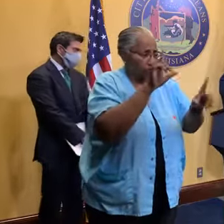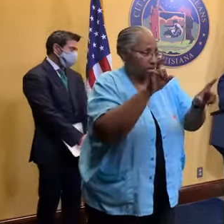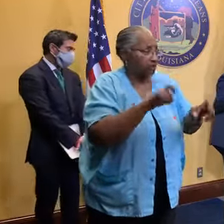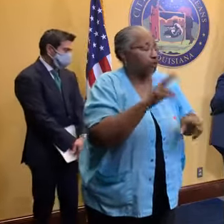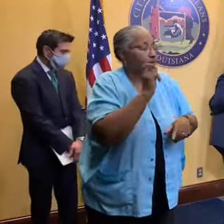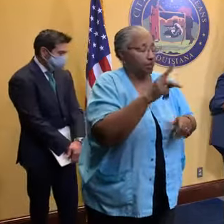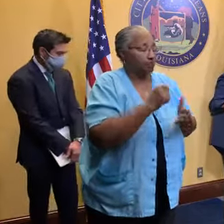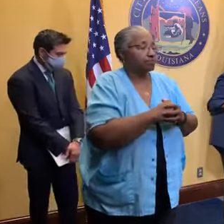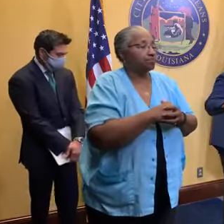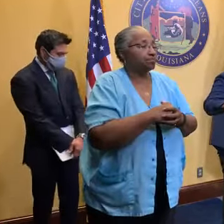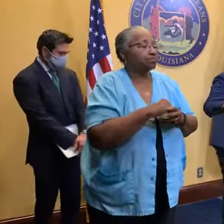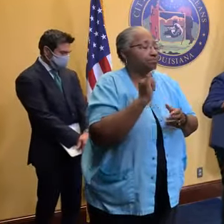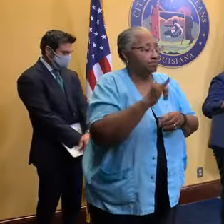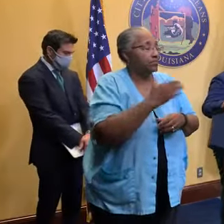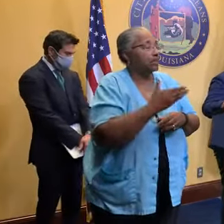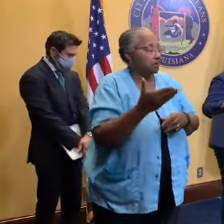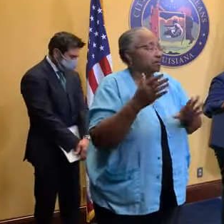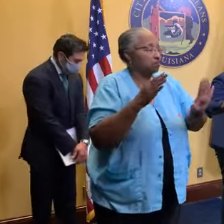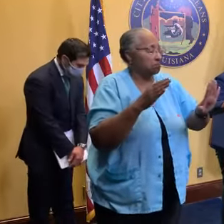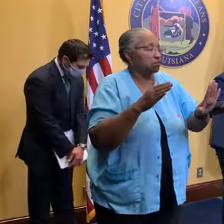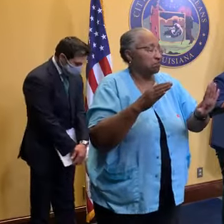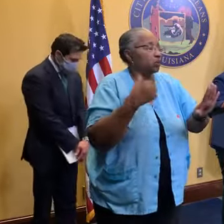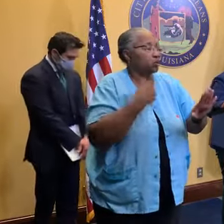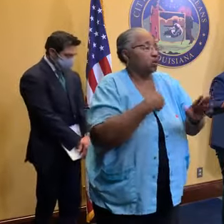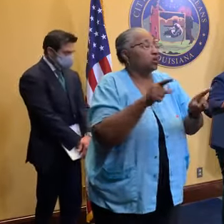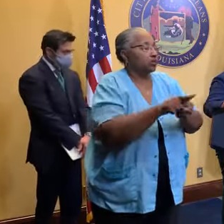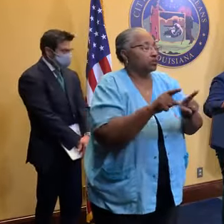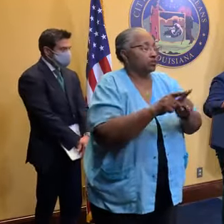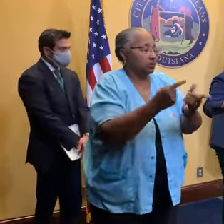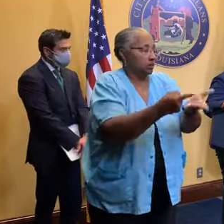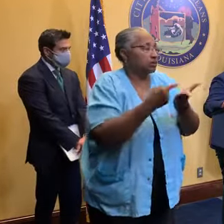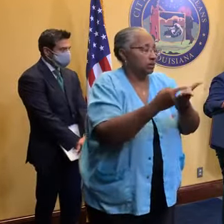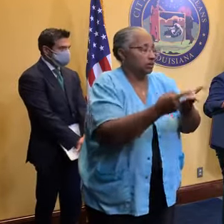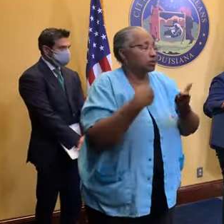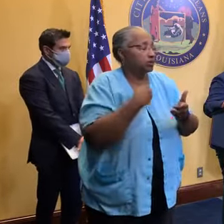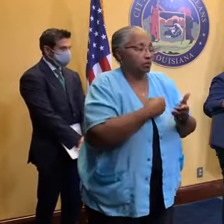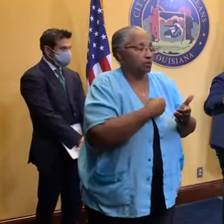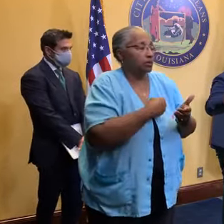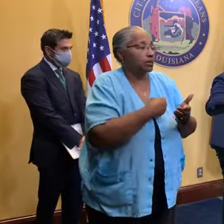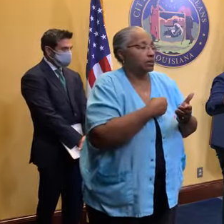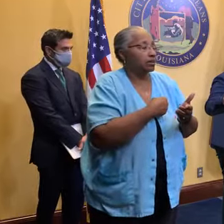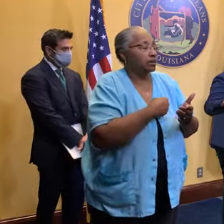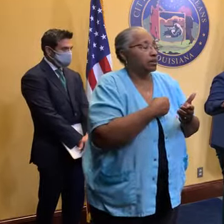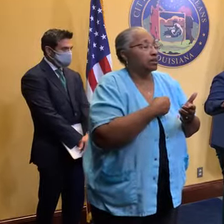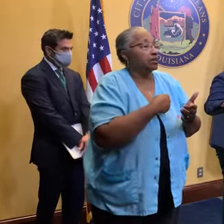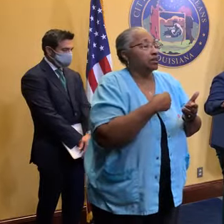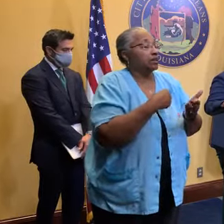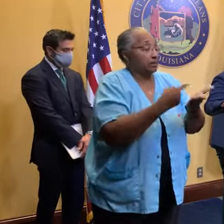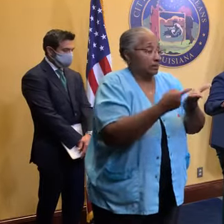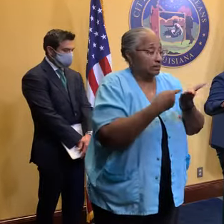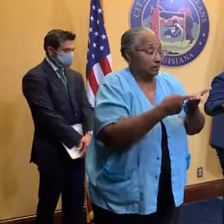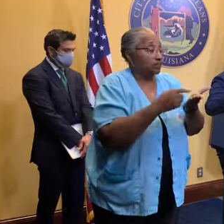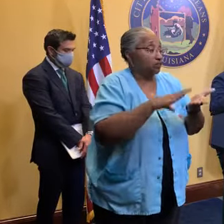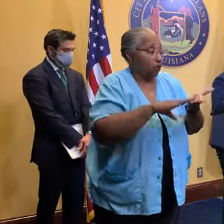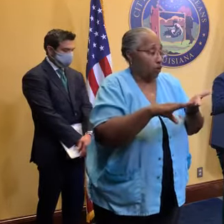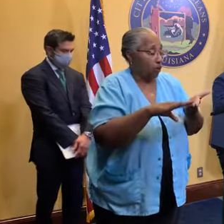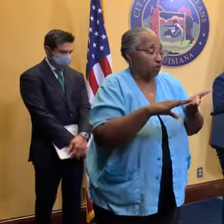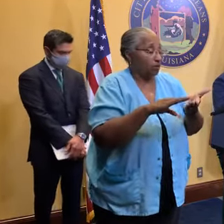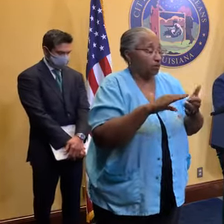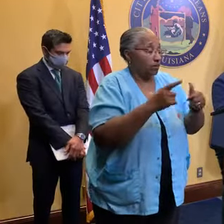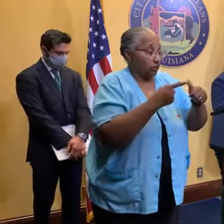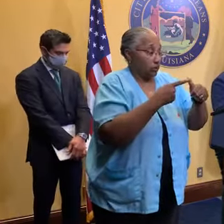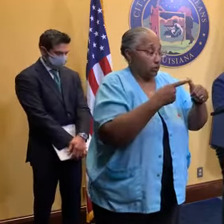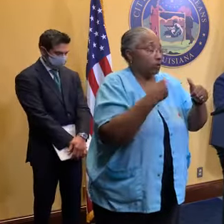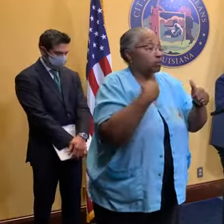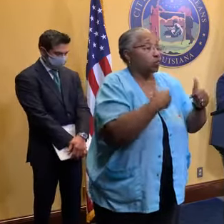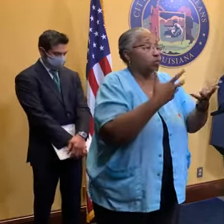is something that we also discussed when we went on furloughs. was one, we